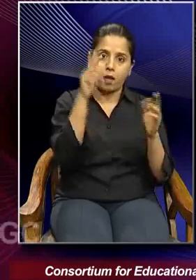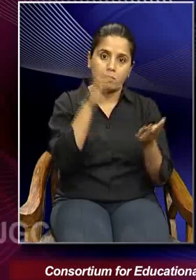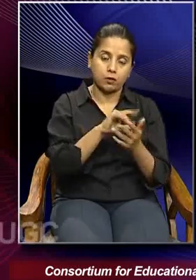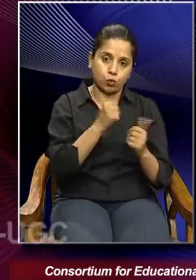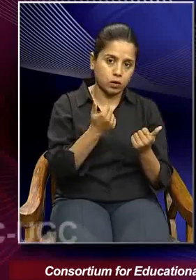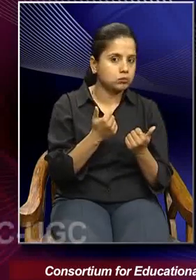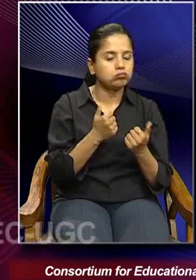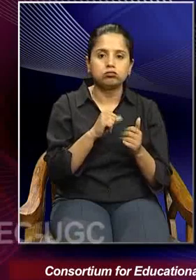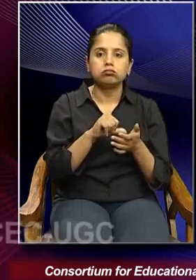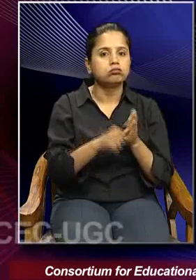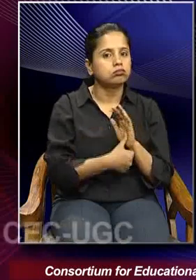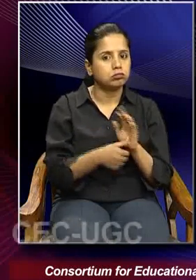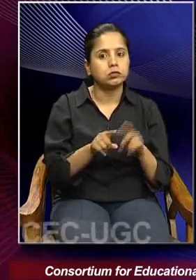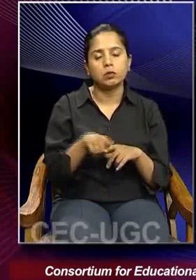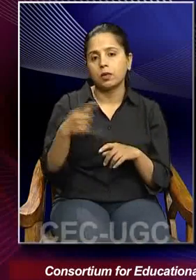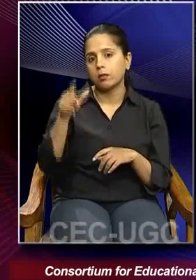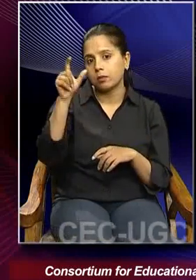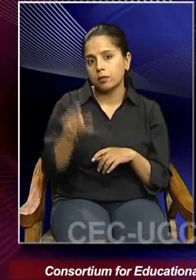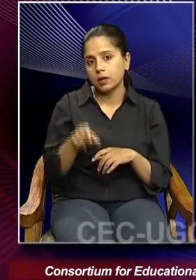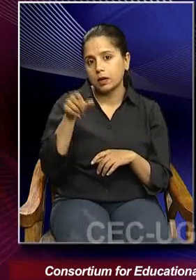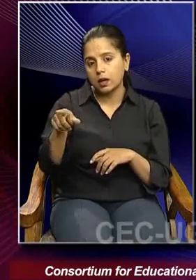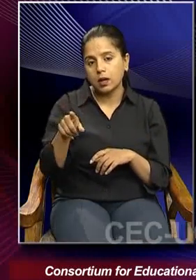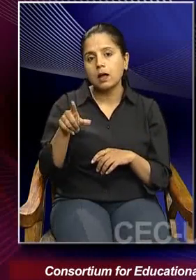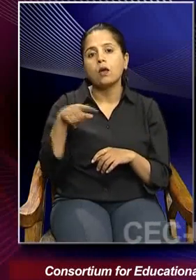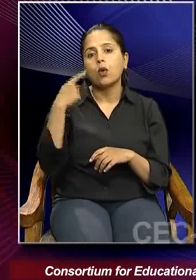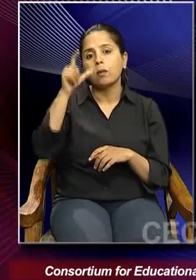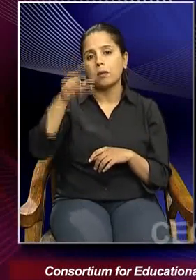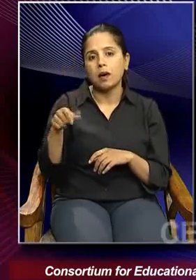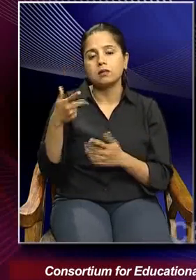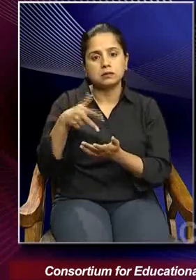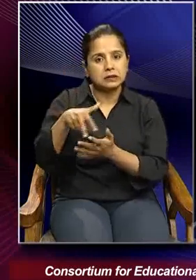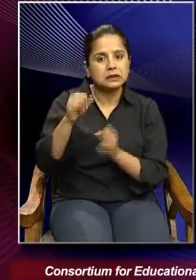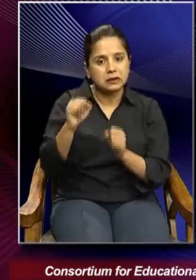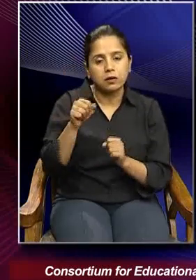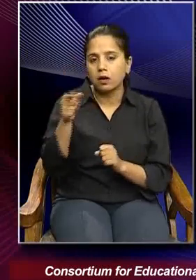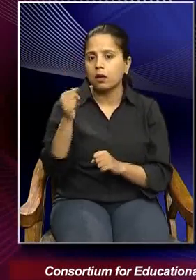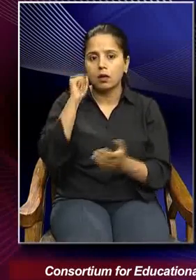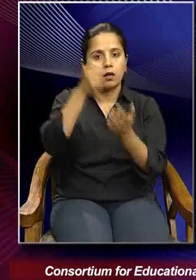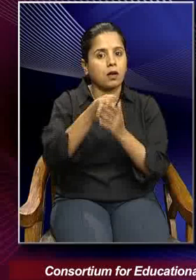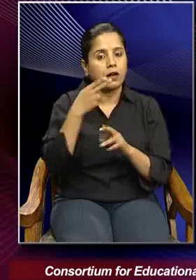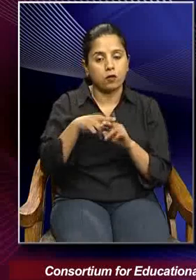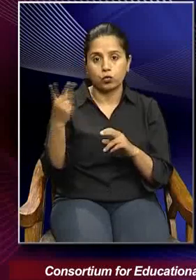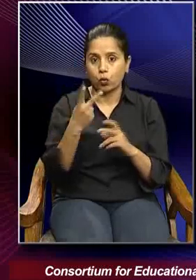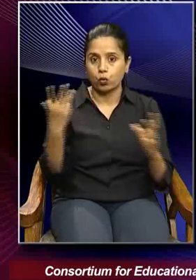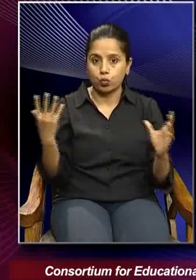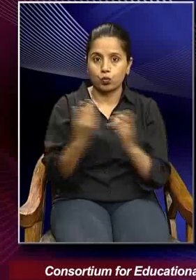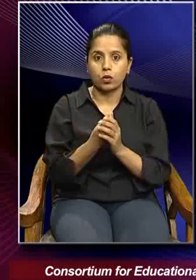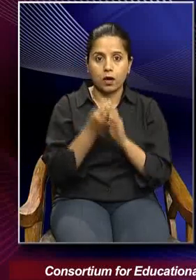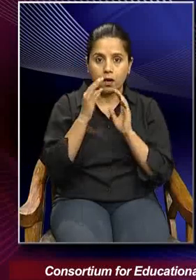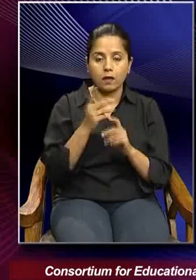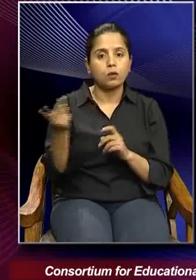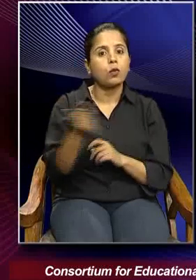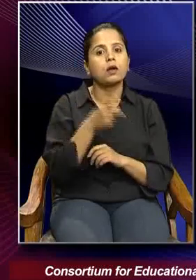destination. In fact, a lame man wouldn't be able to reach to the destination. But if they both come together, they will